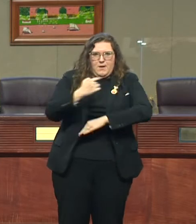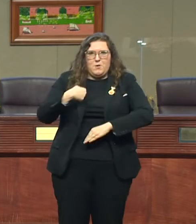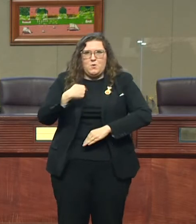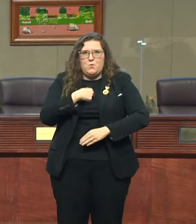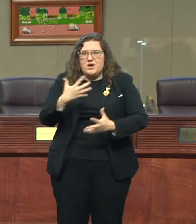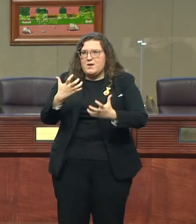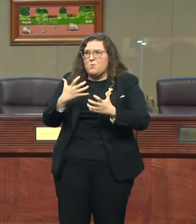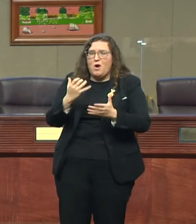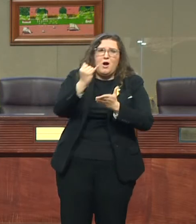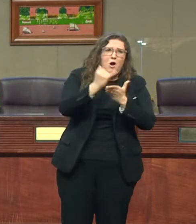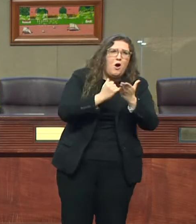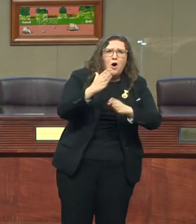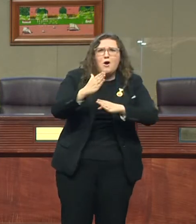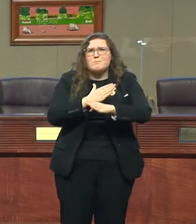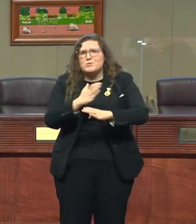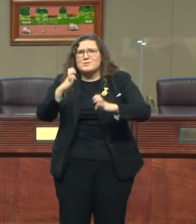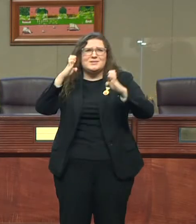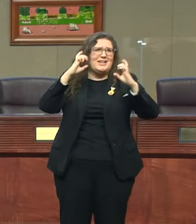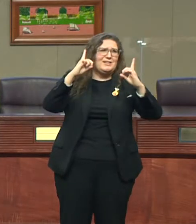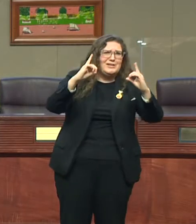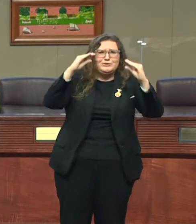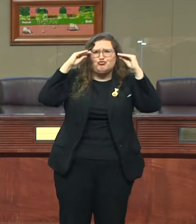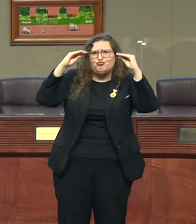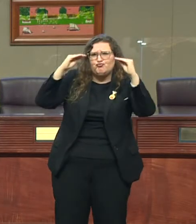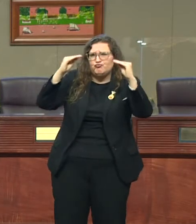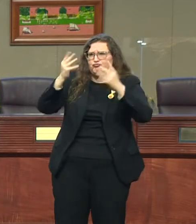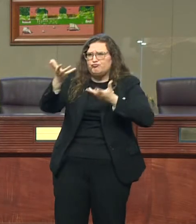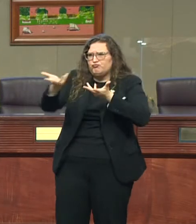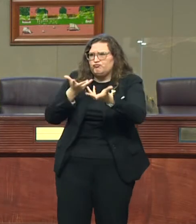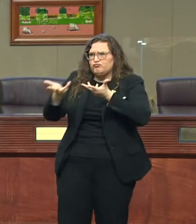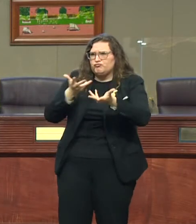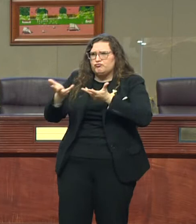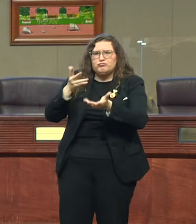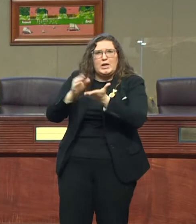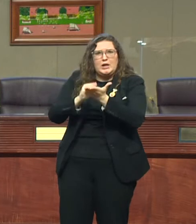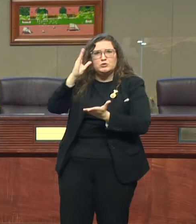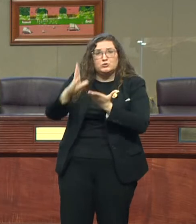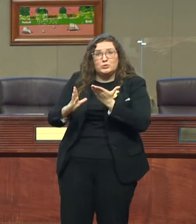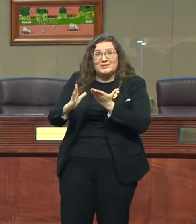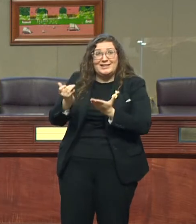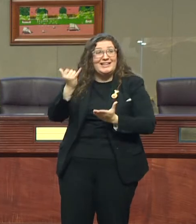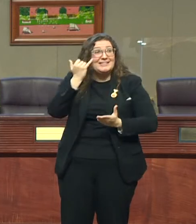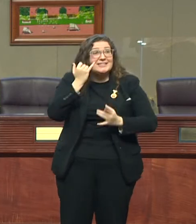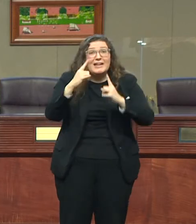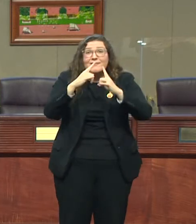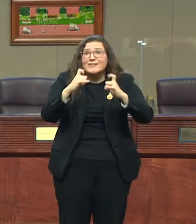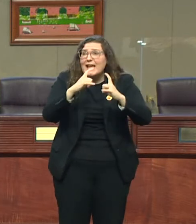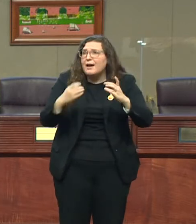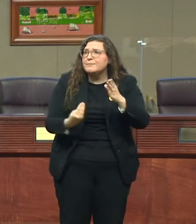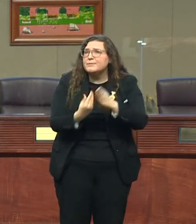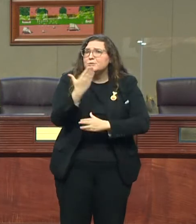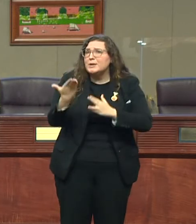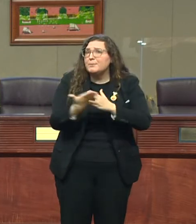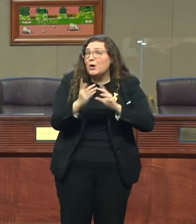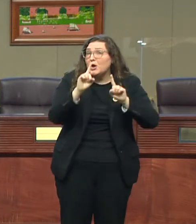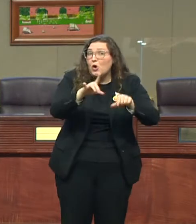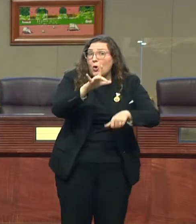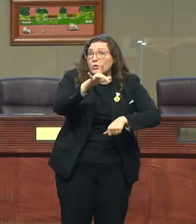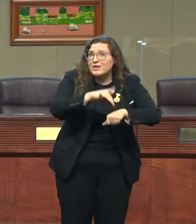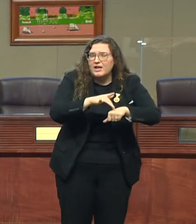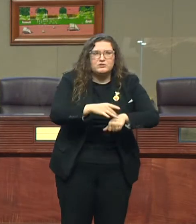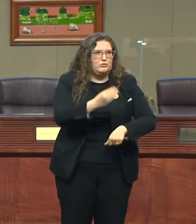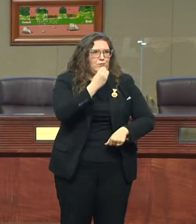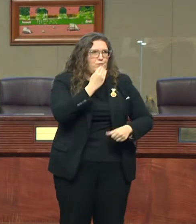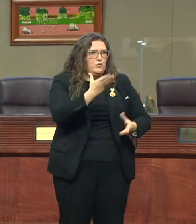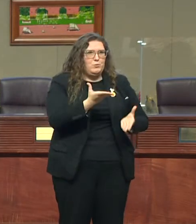in order to engage our students. Meals will be provided for all of our children. Transportation will be